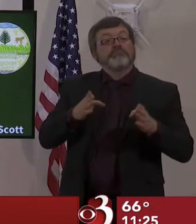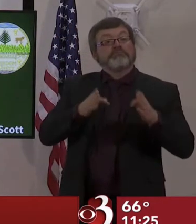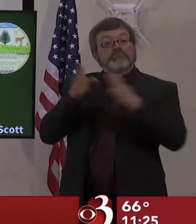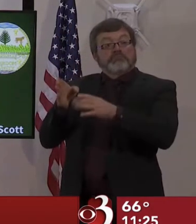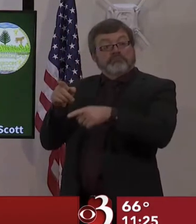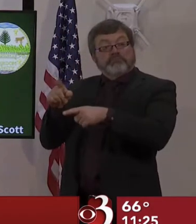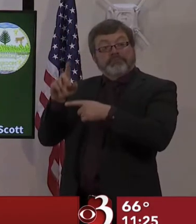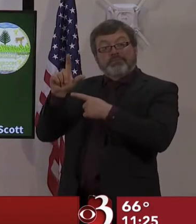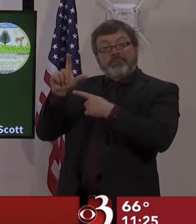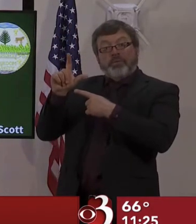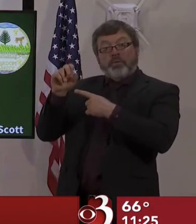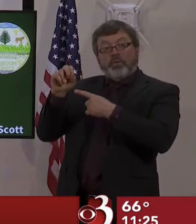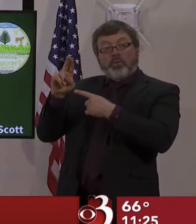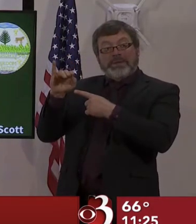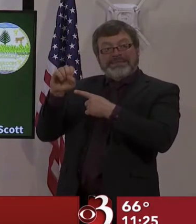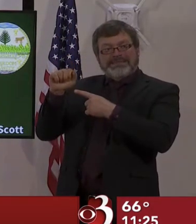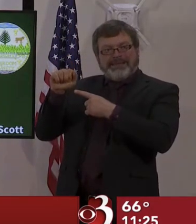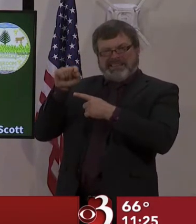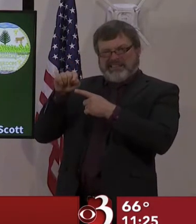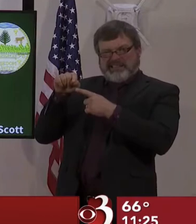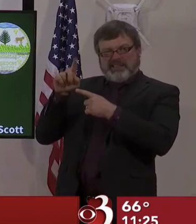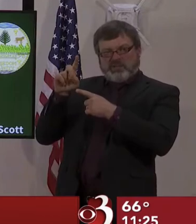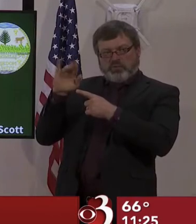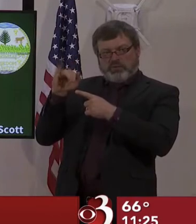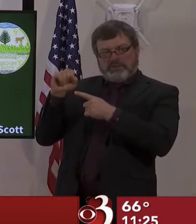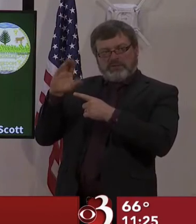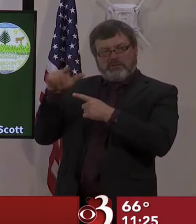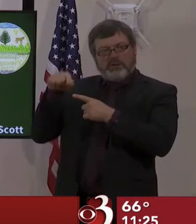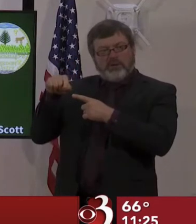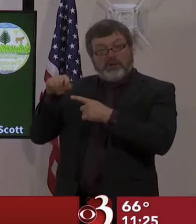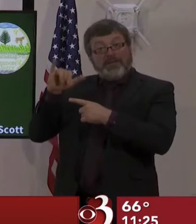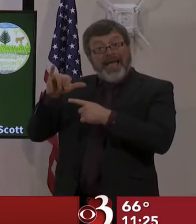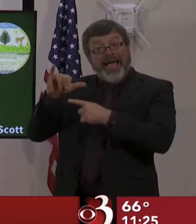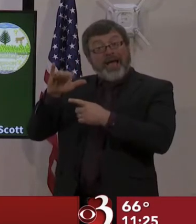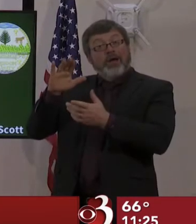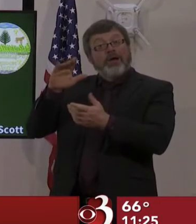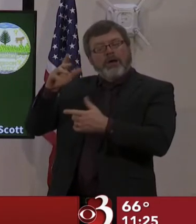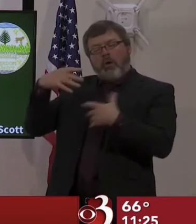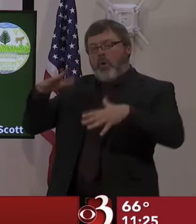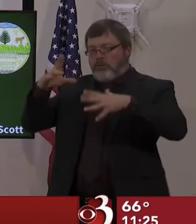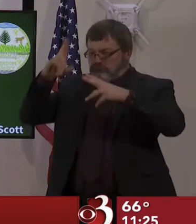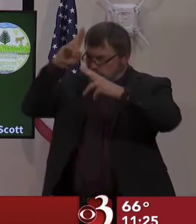Nurse of the Year. I want to congratulate Louisa and thank all of her colleagues for their hard work and dedicated service.